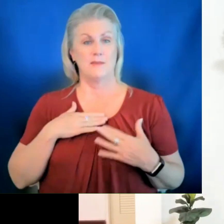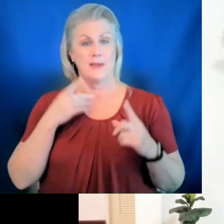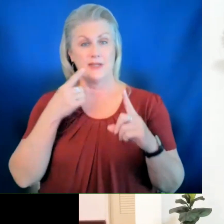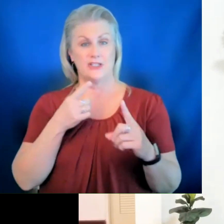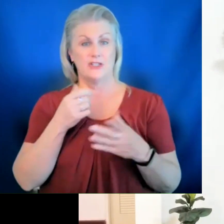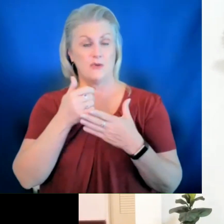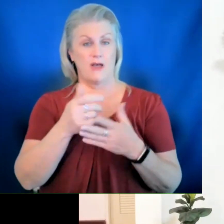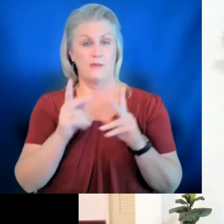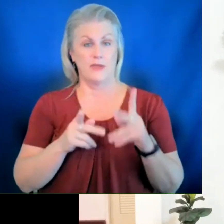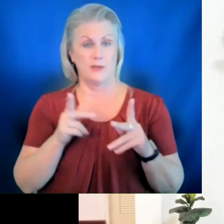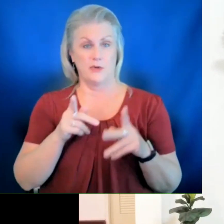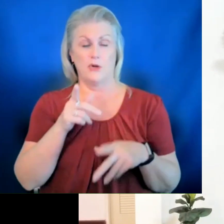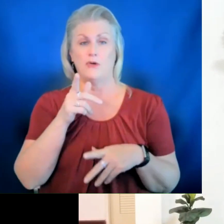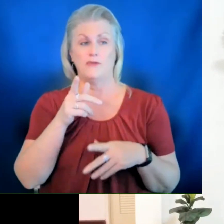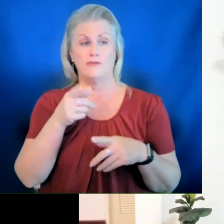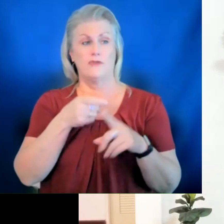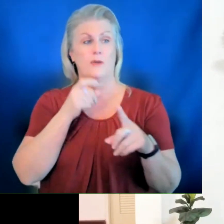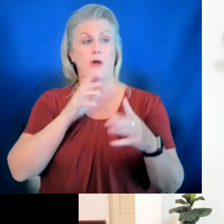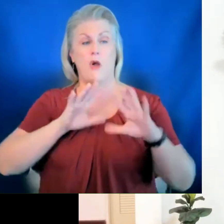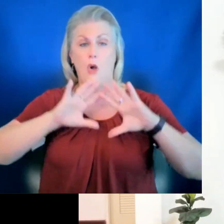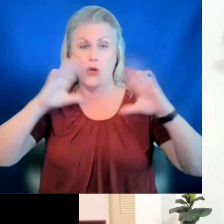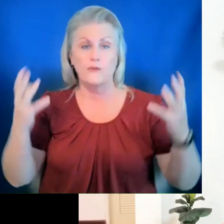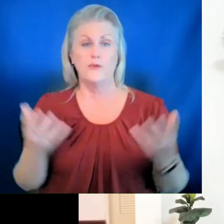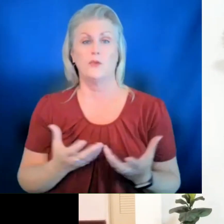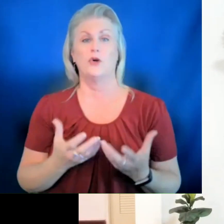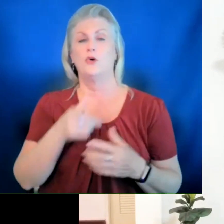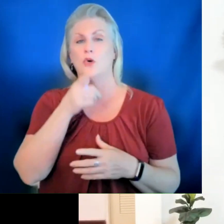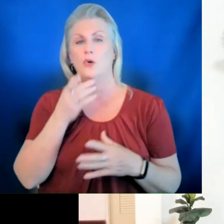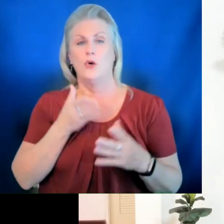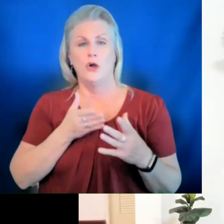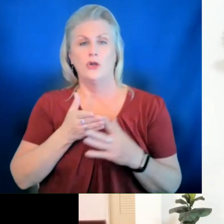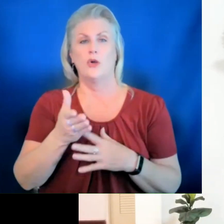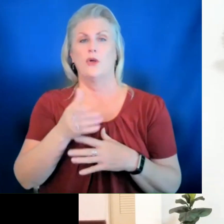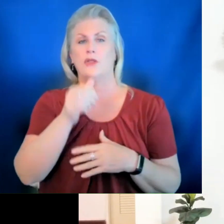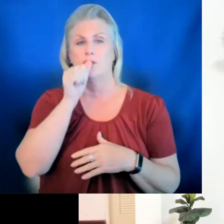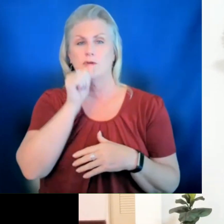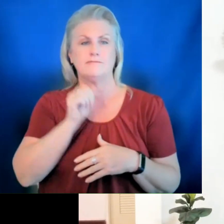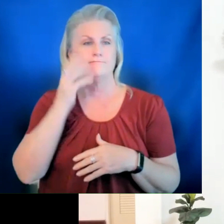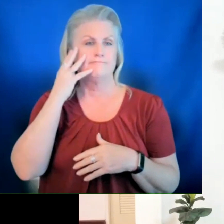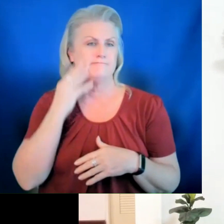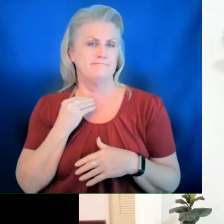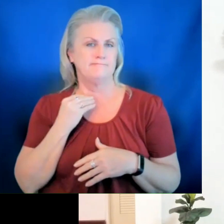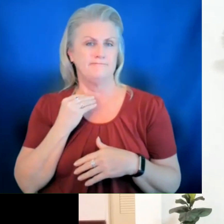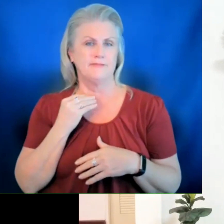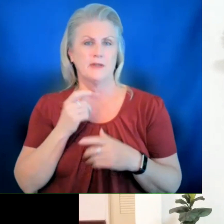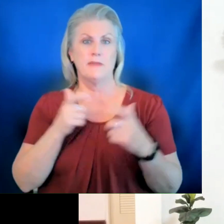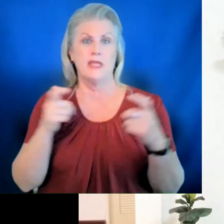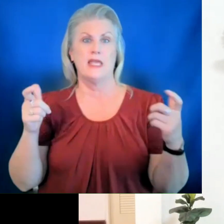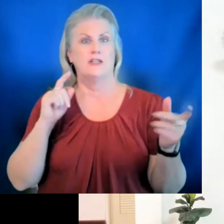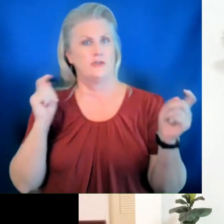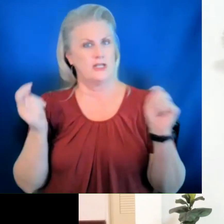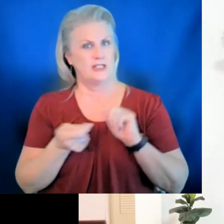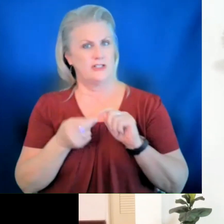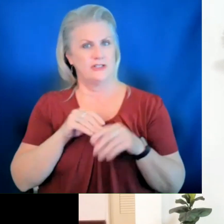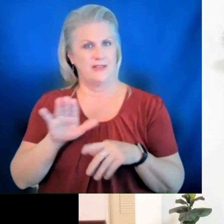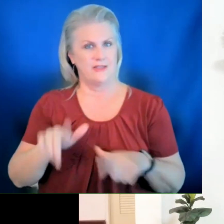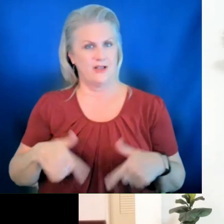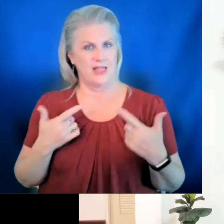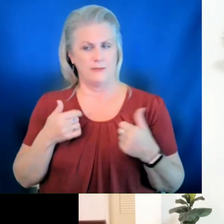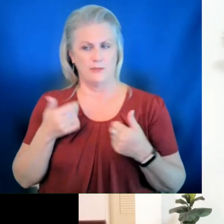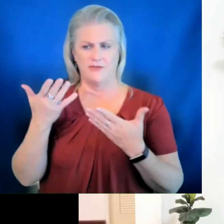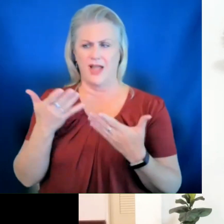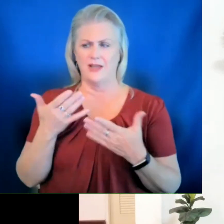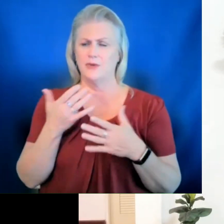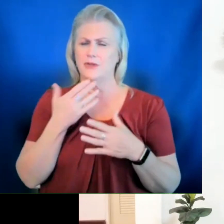Hello, my mission is to help people from around the world that are going through major transitions in their life